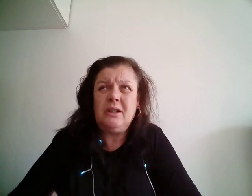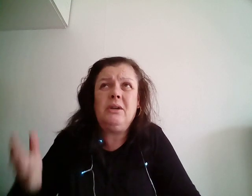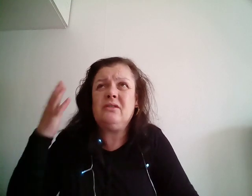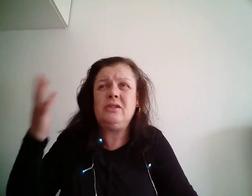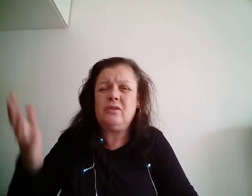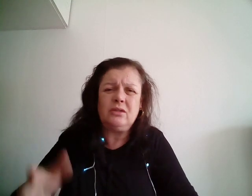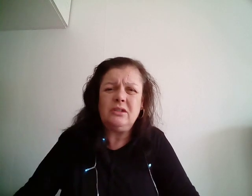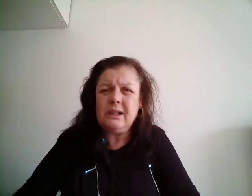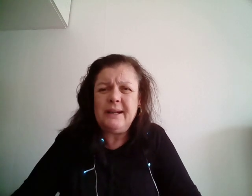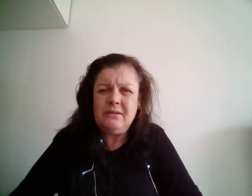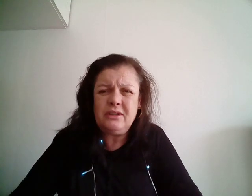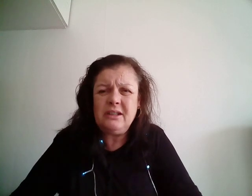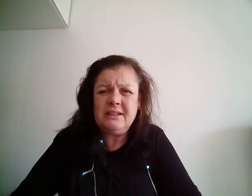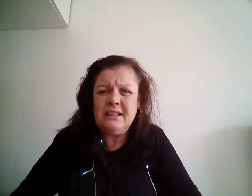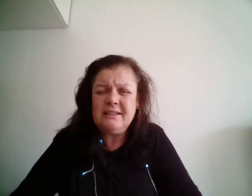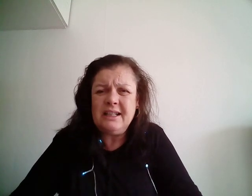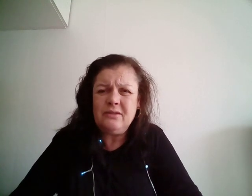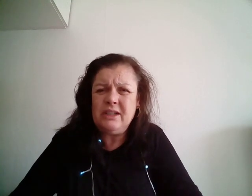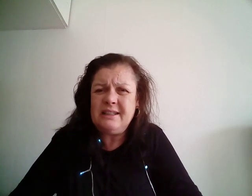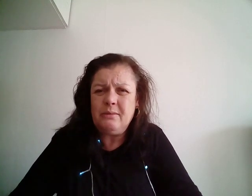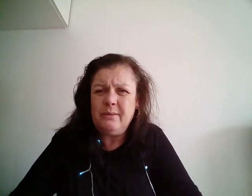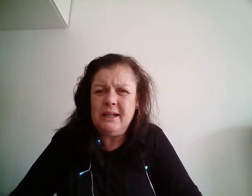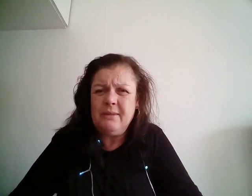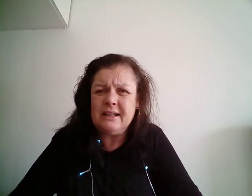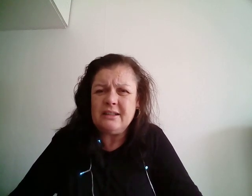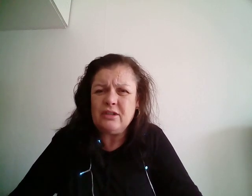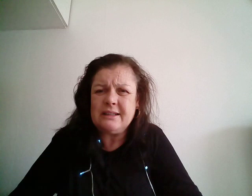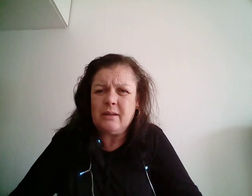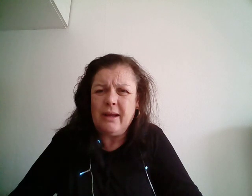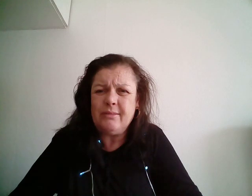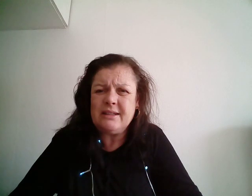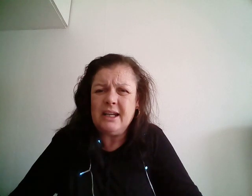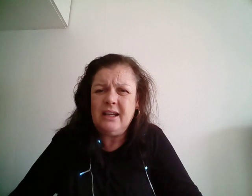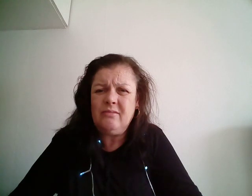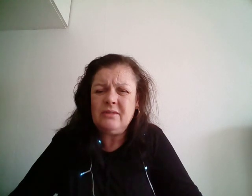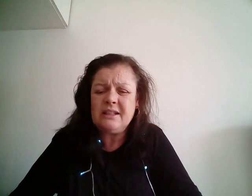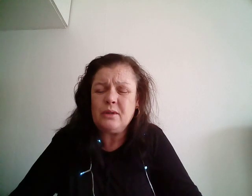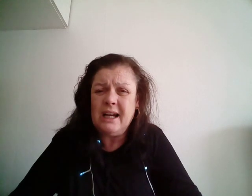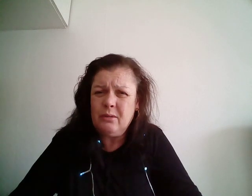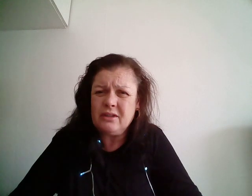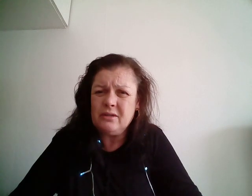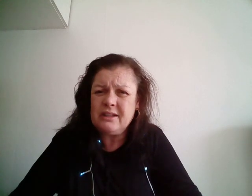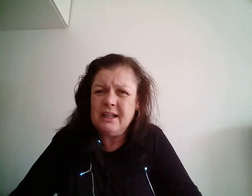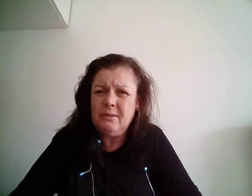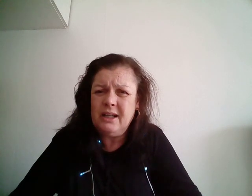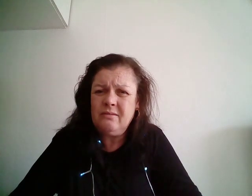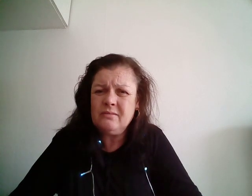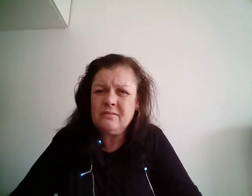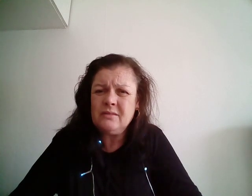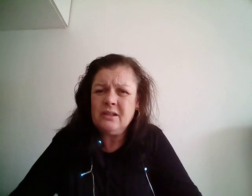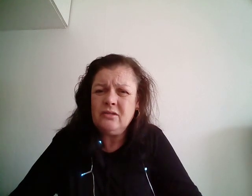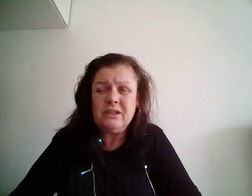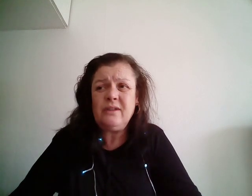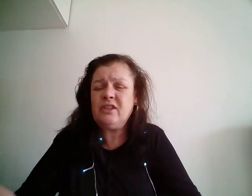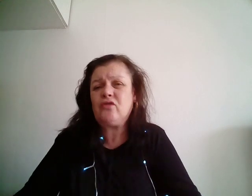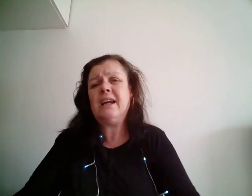we are, to talk about things now. Do you see what I mean, my delicious little babies, okay? That's what I would have thought anyway. Just very